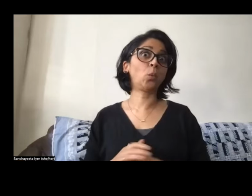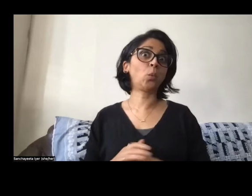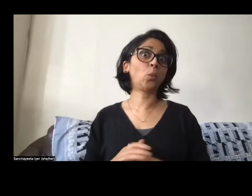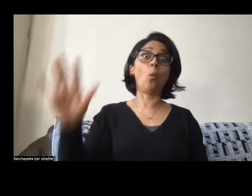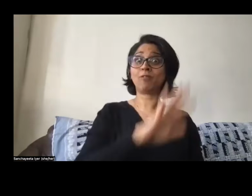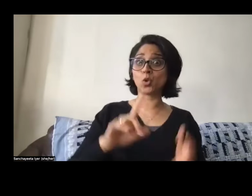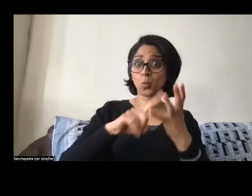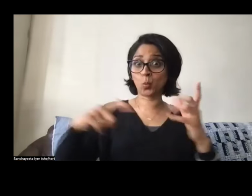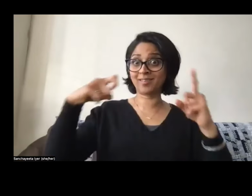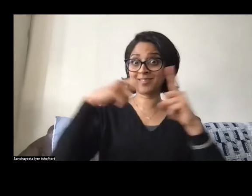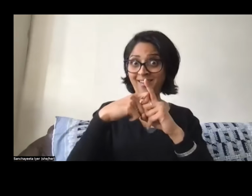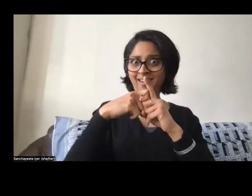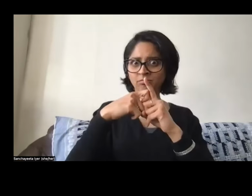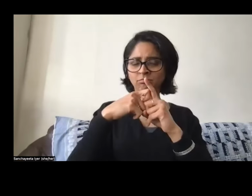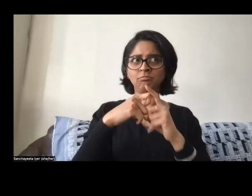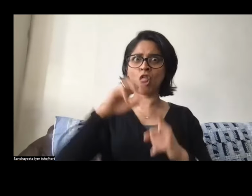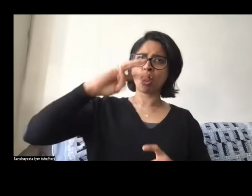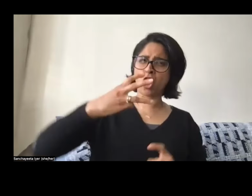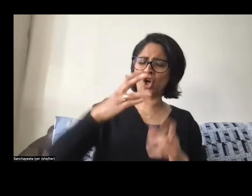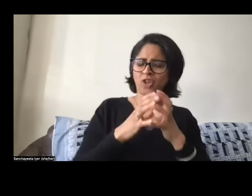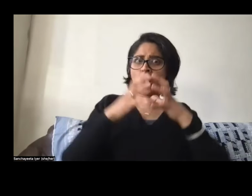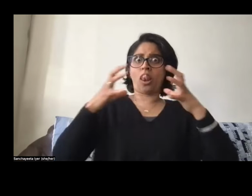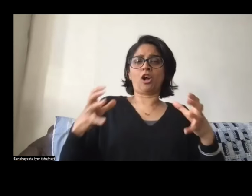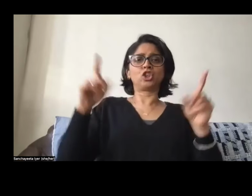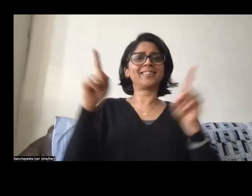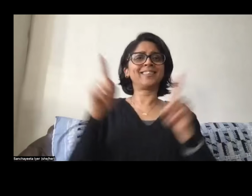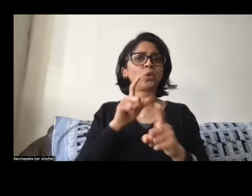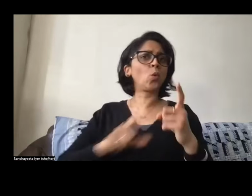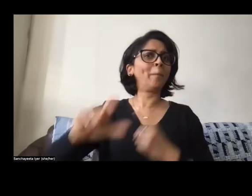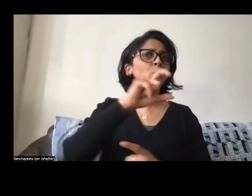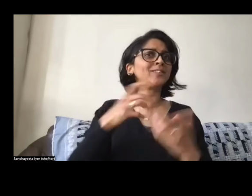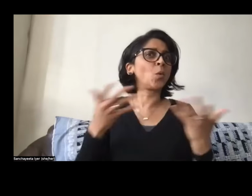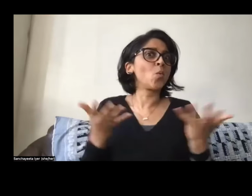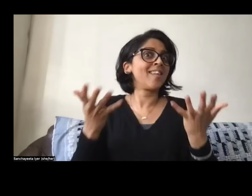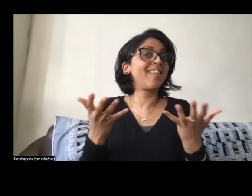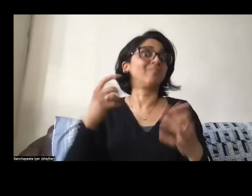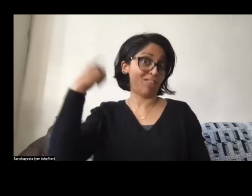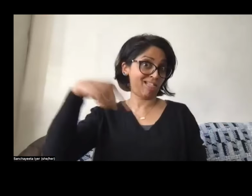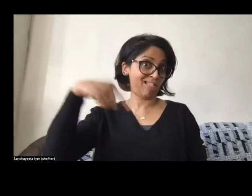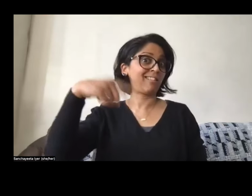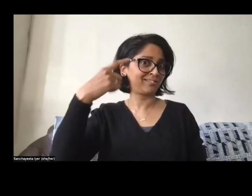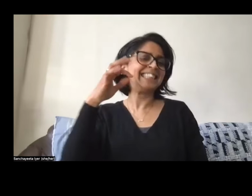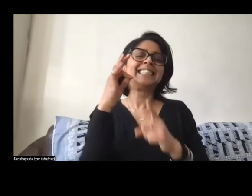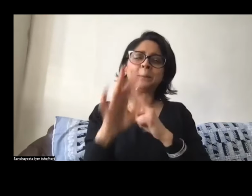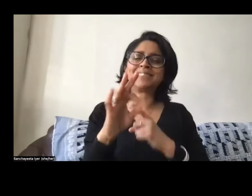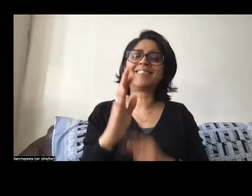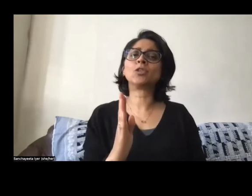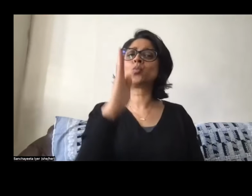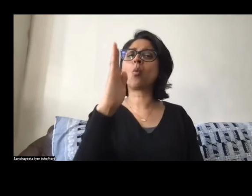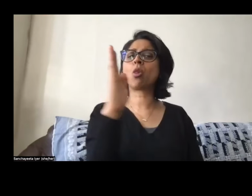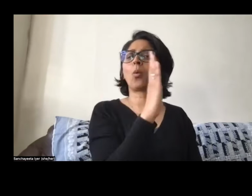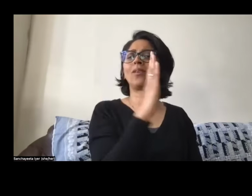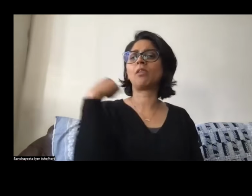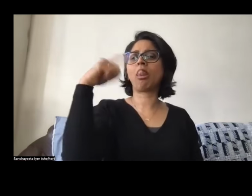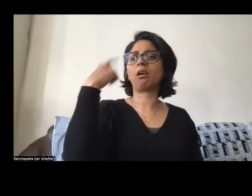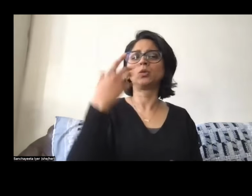families here. So all over the UK, you see large communities,